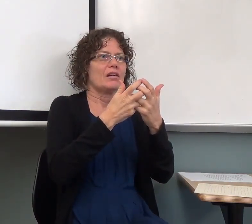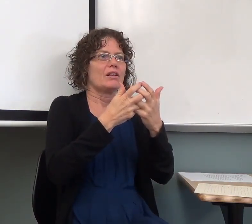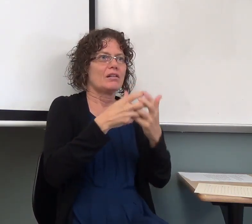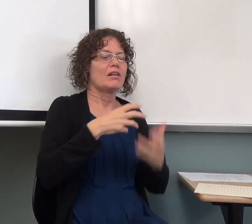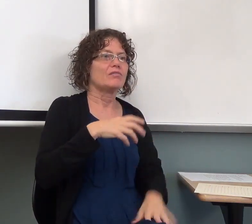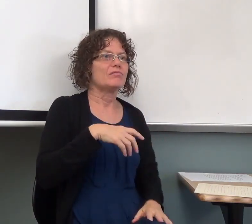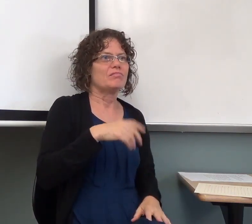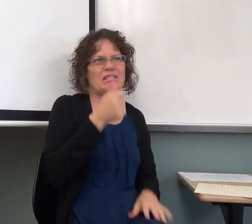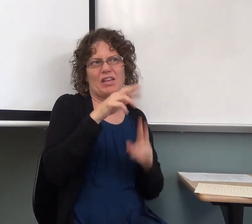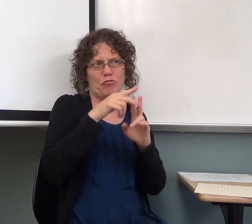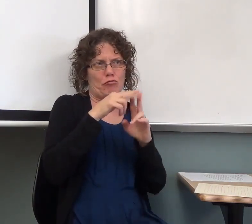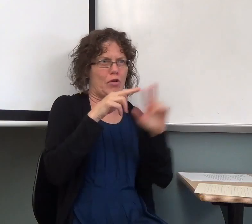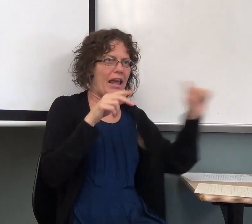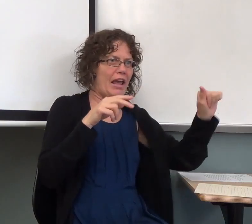How about cab driver?